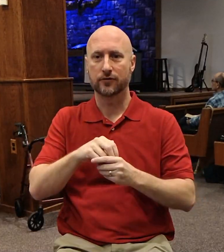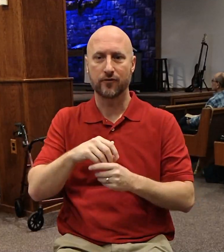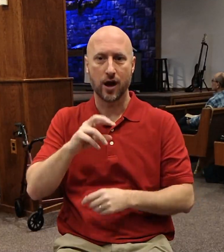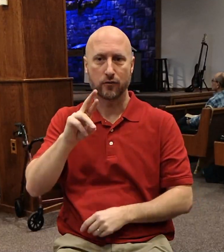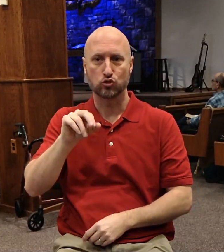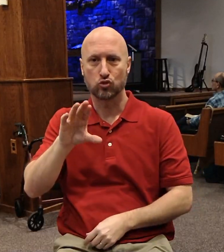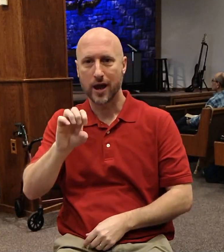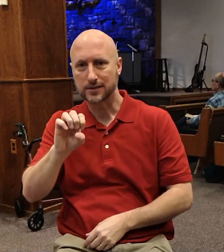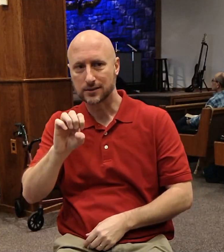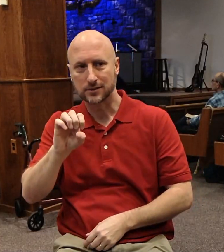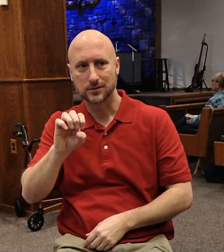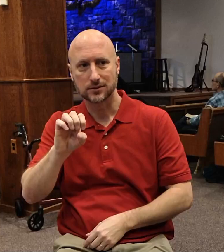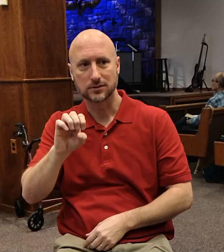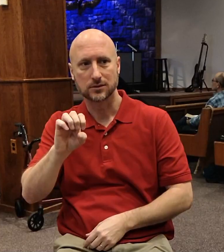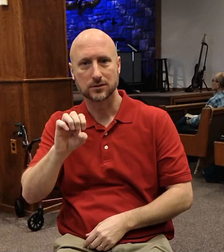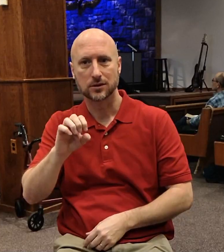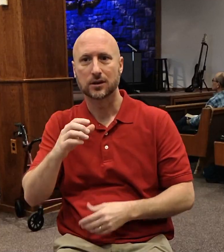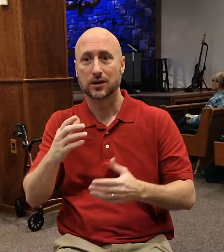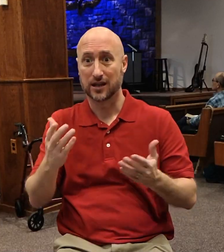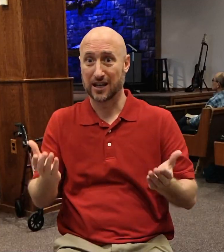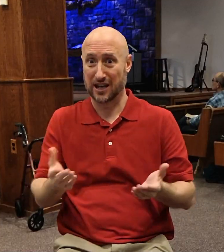and people in this church